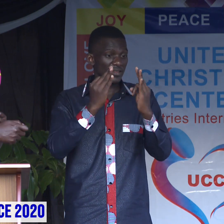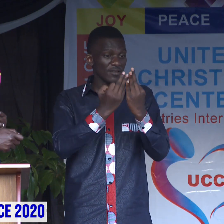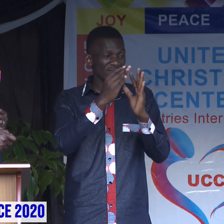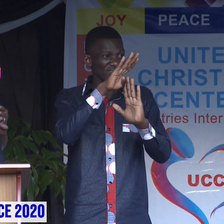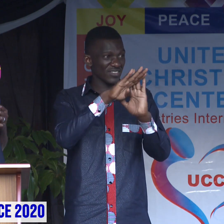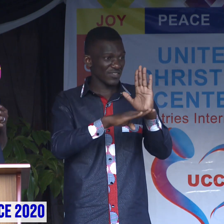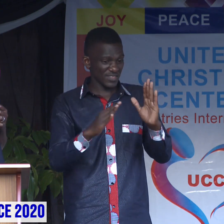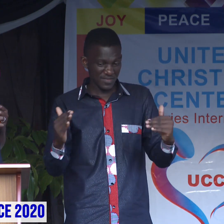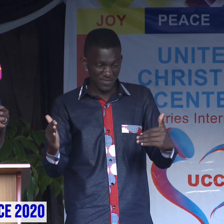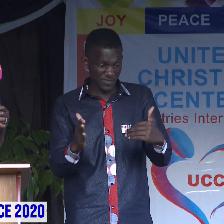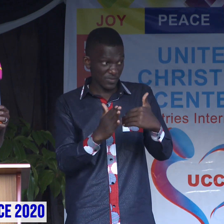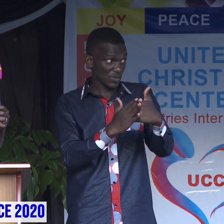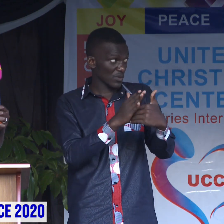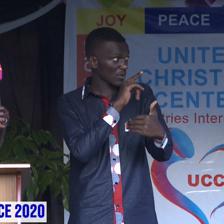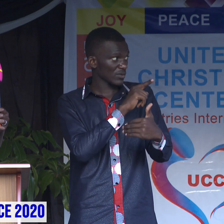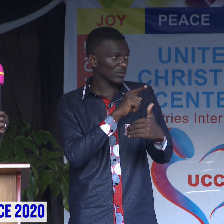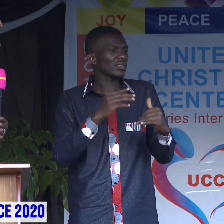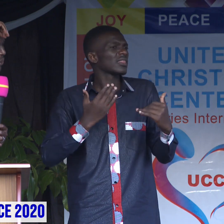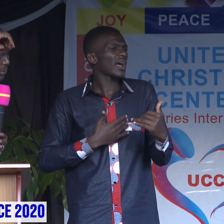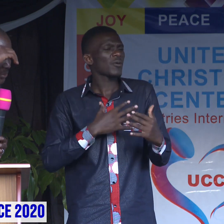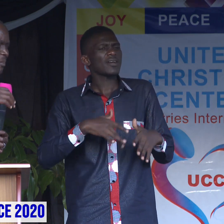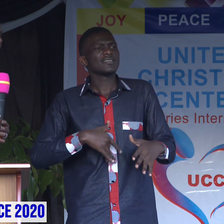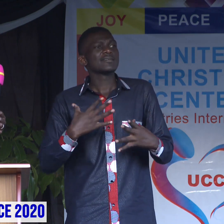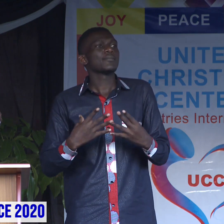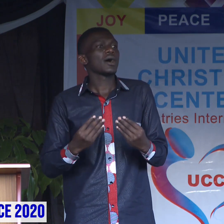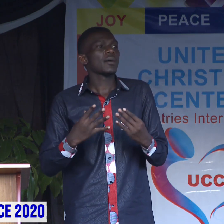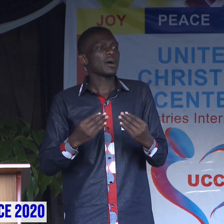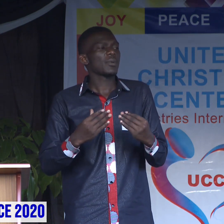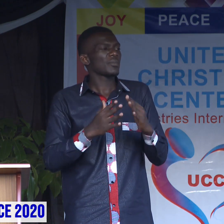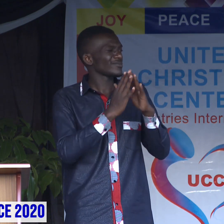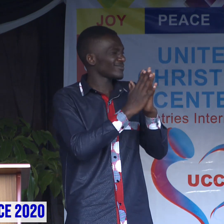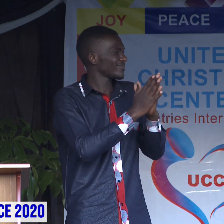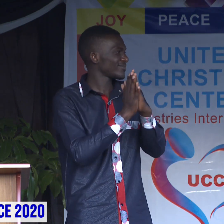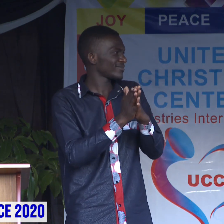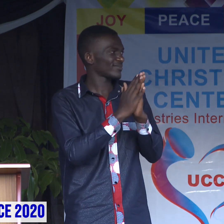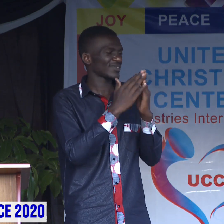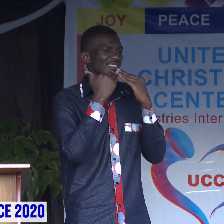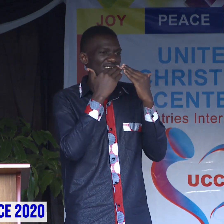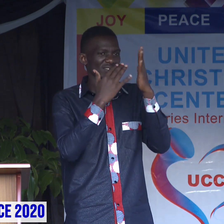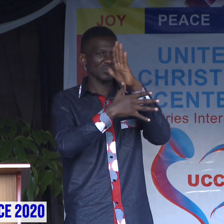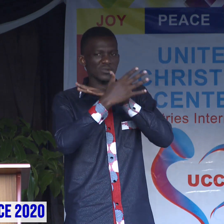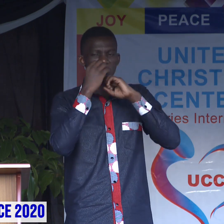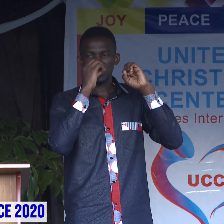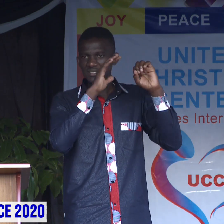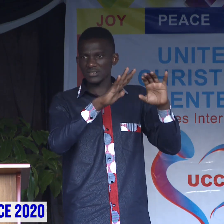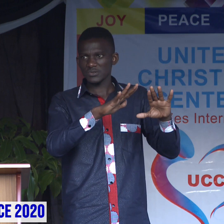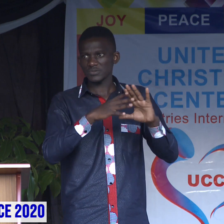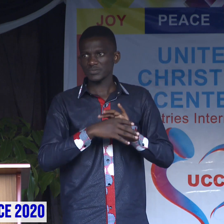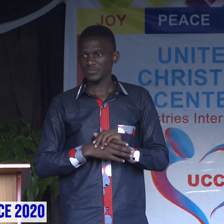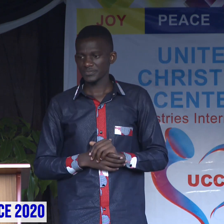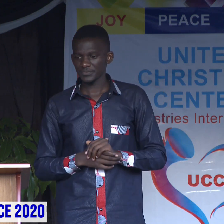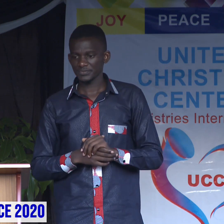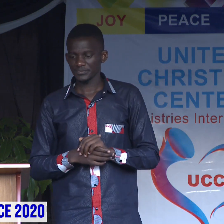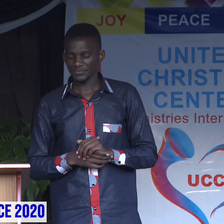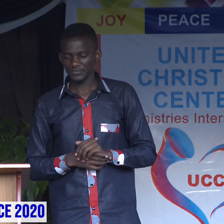sembelera mami nyo, chinchani zokunya nguira nyo. Mami webali nyomu kama kuhumu kisa. And I've seen, ever since